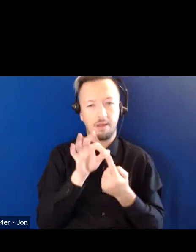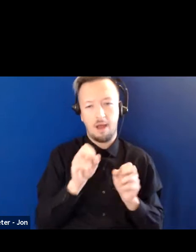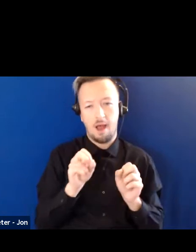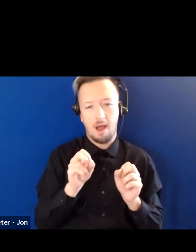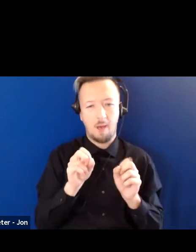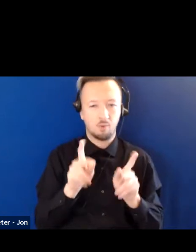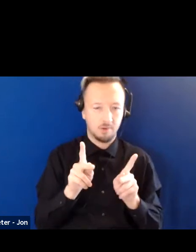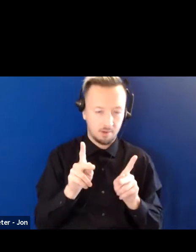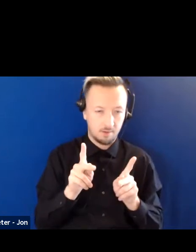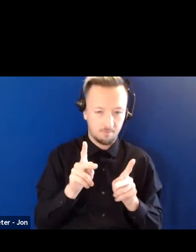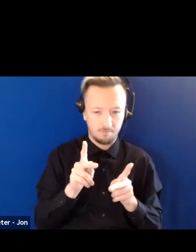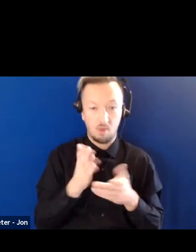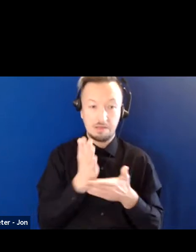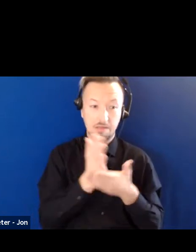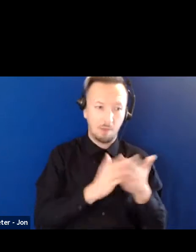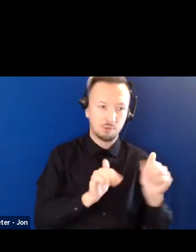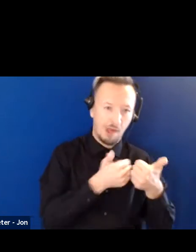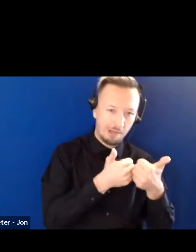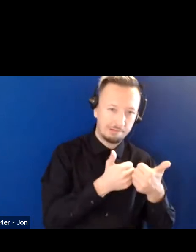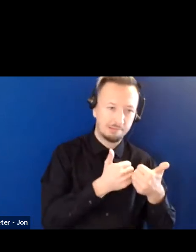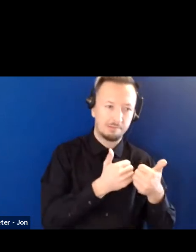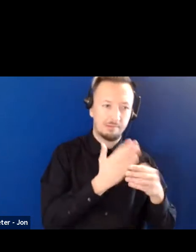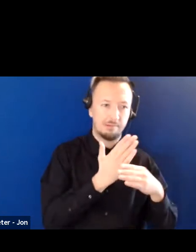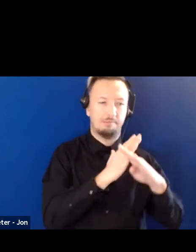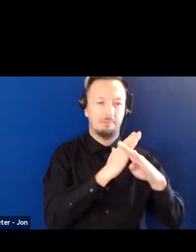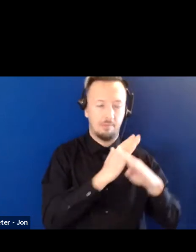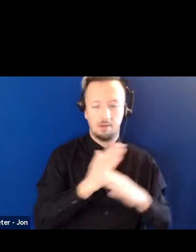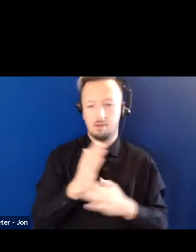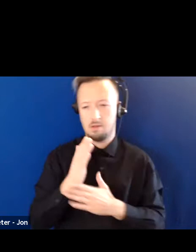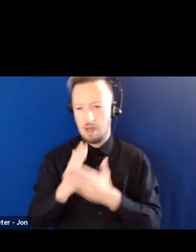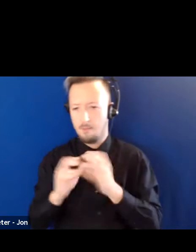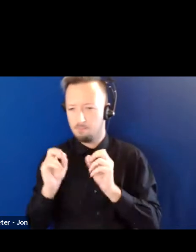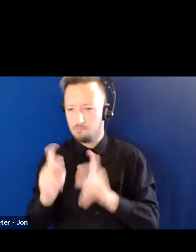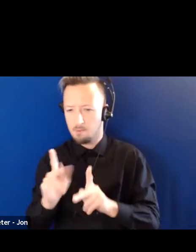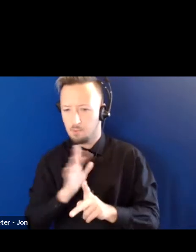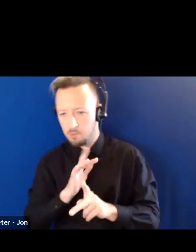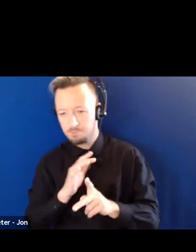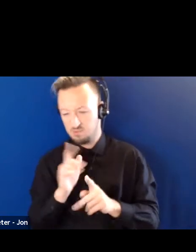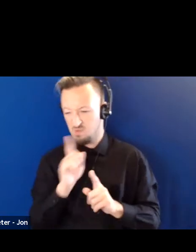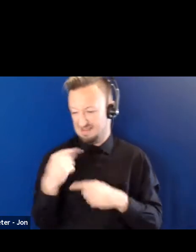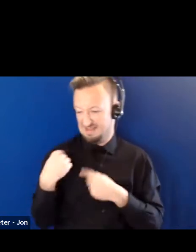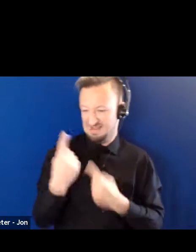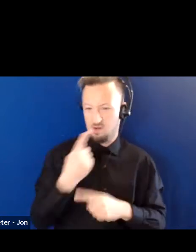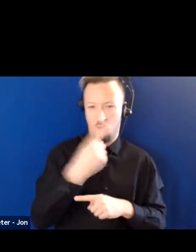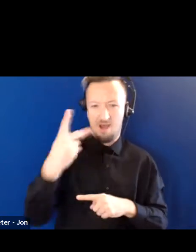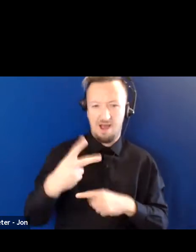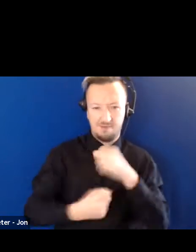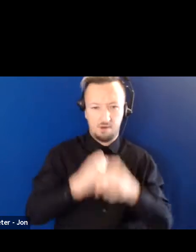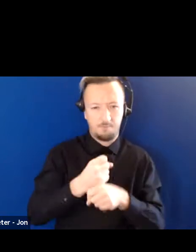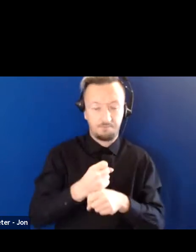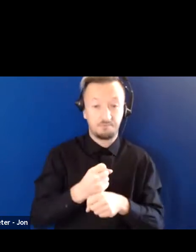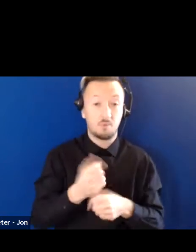opportunities and barriers with that. And it's always, and we've just kind of in the last year and a half or so, almost had